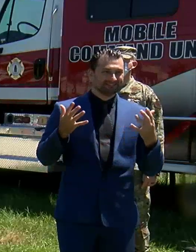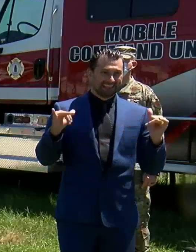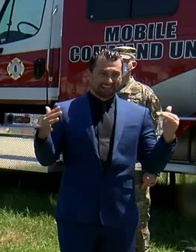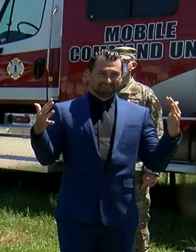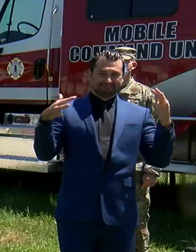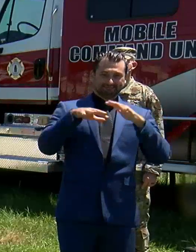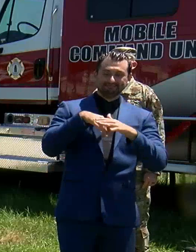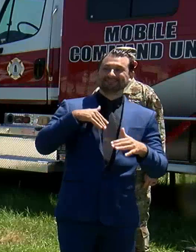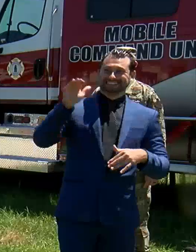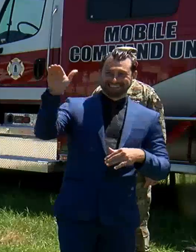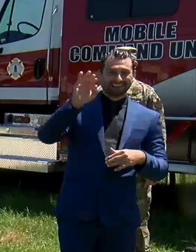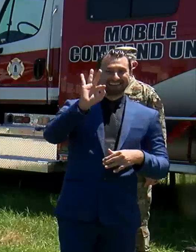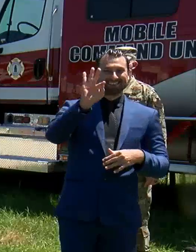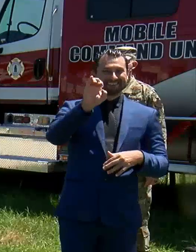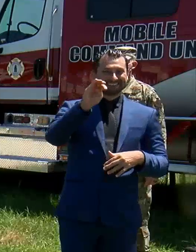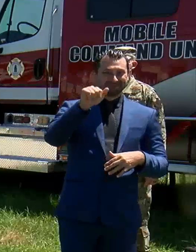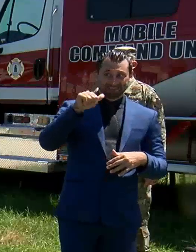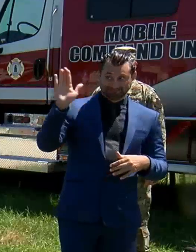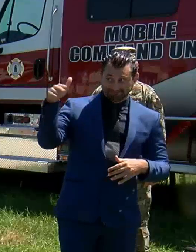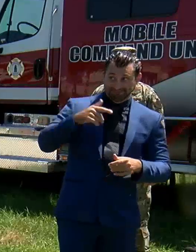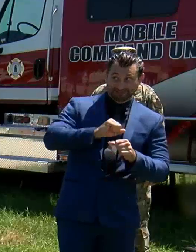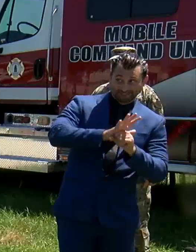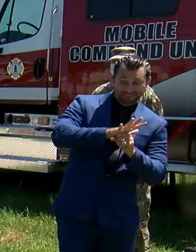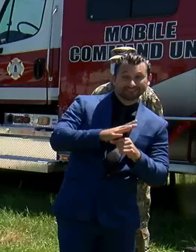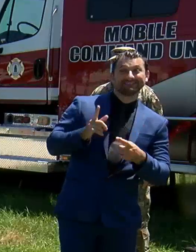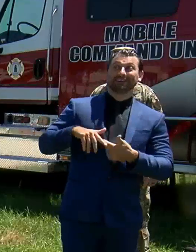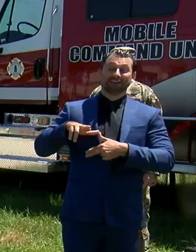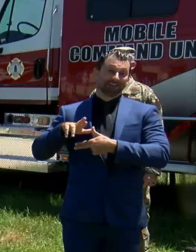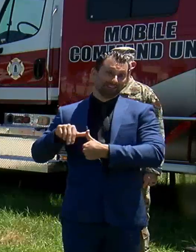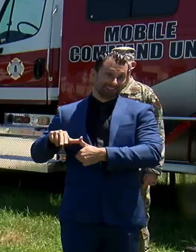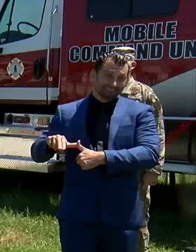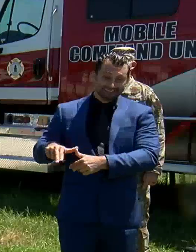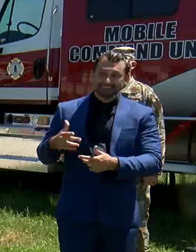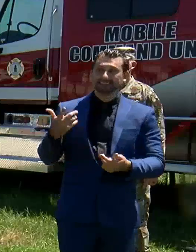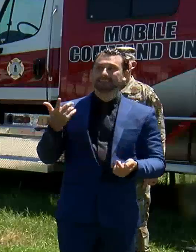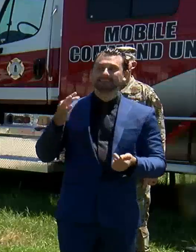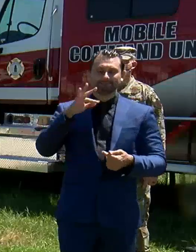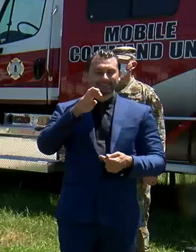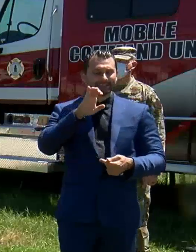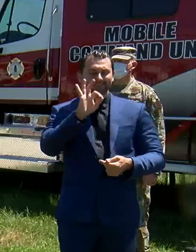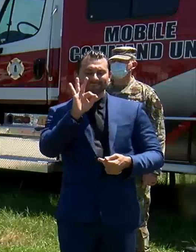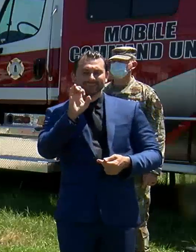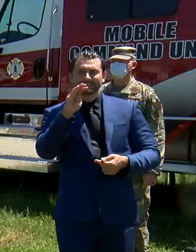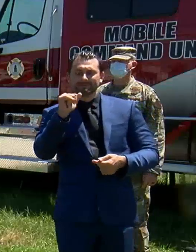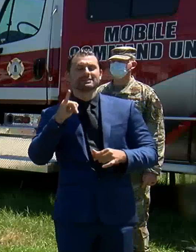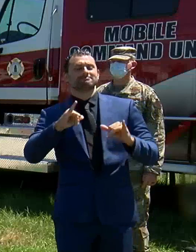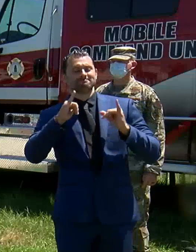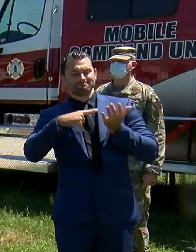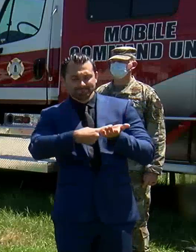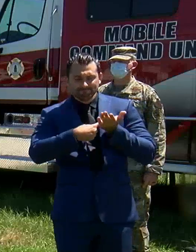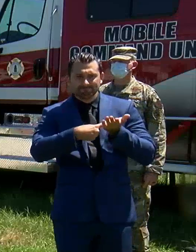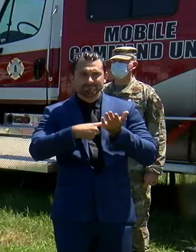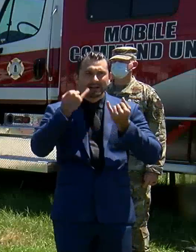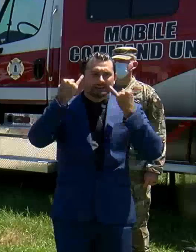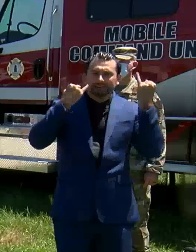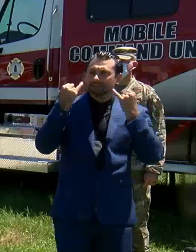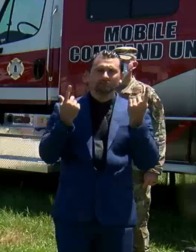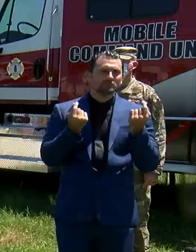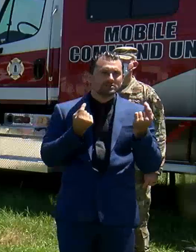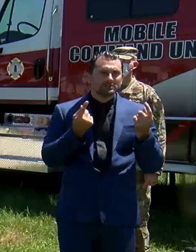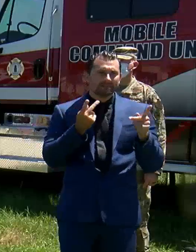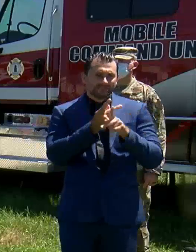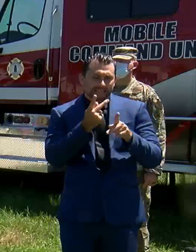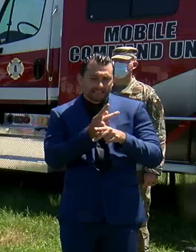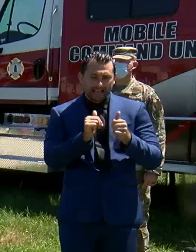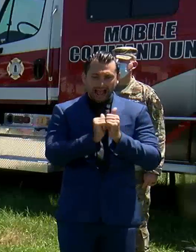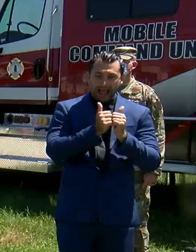and so that's all going to have to go into effect. How do you do sheltering? How do you do some of these things which are challenging